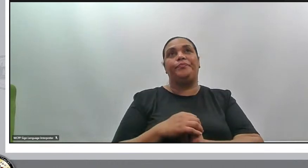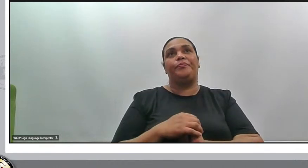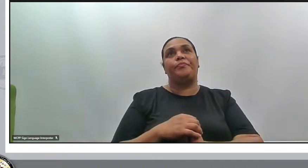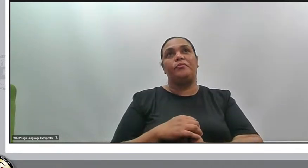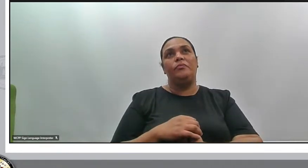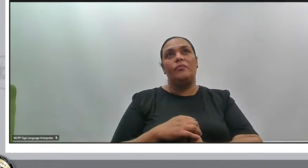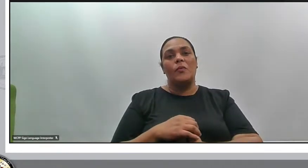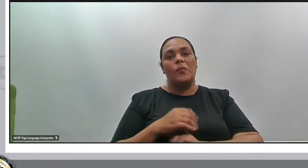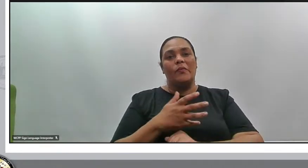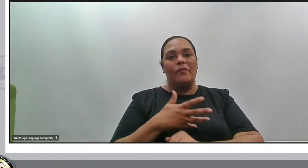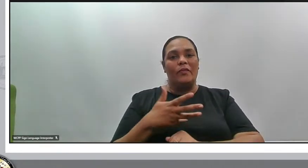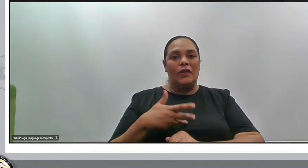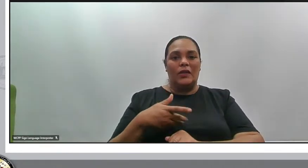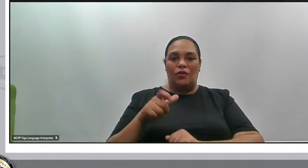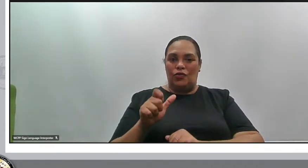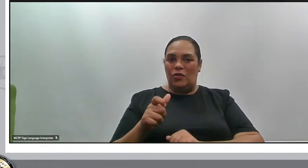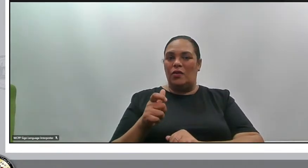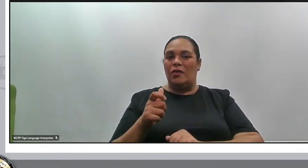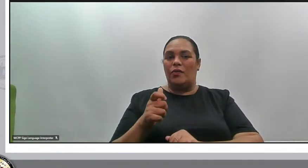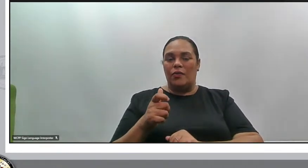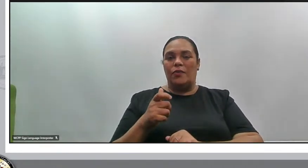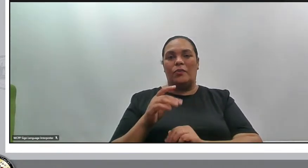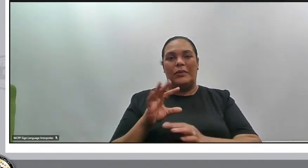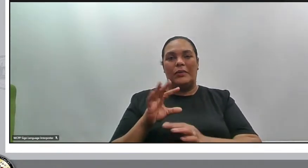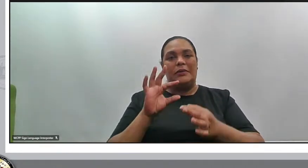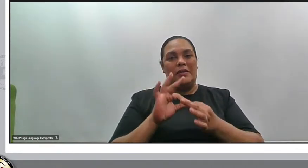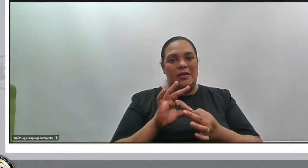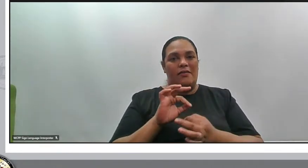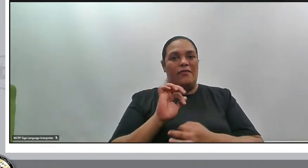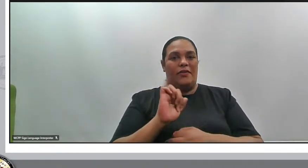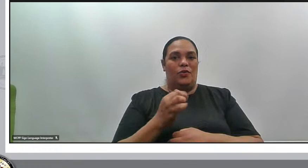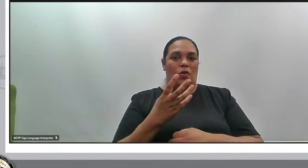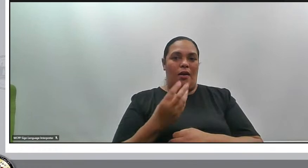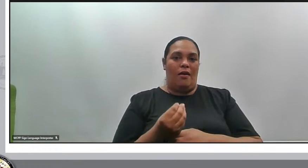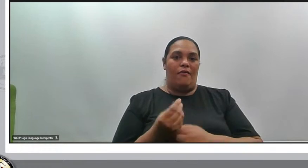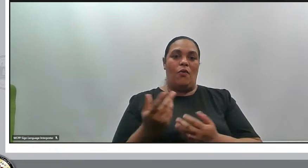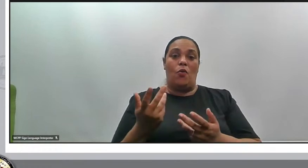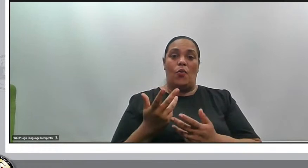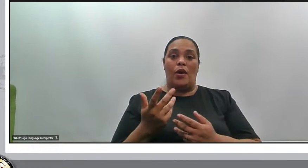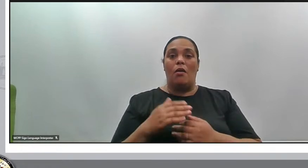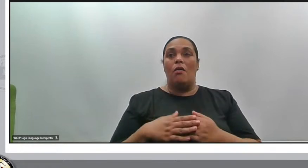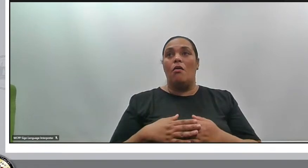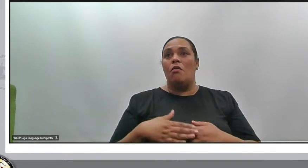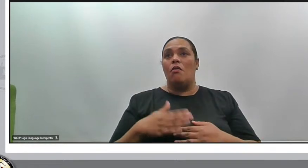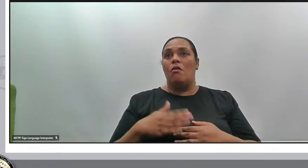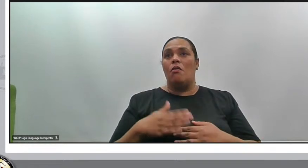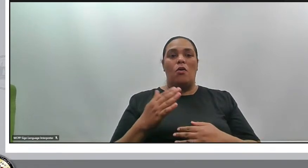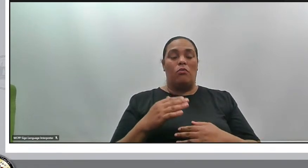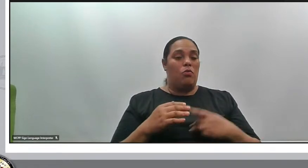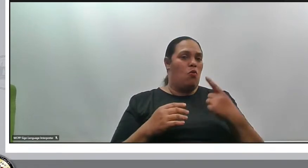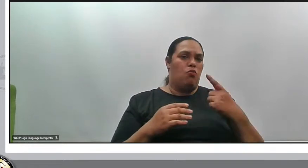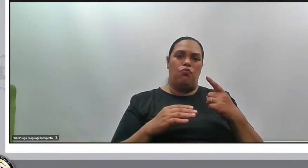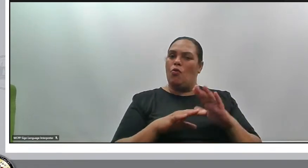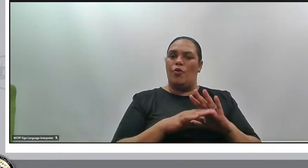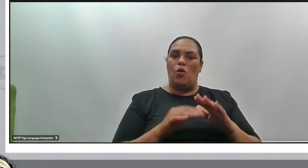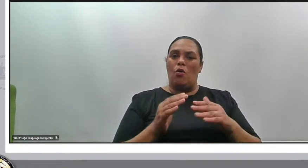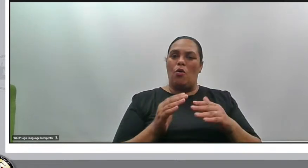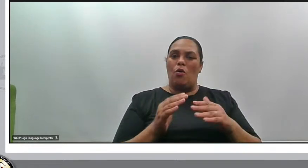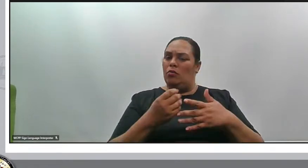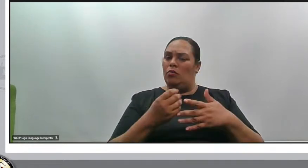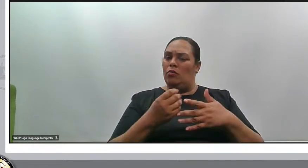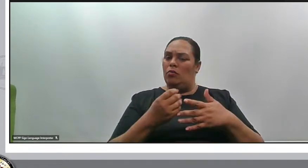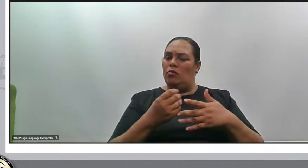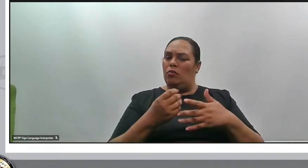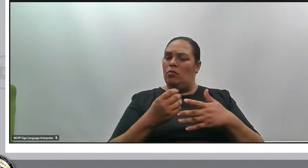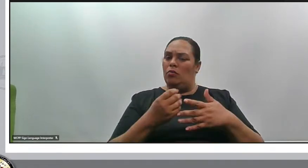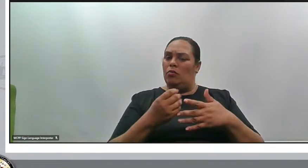Madam Chair, we have specific strategic objectives where more than one program would filter into